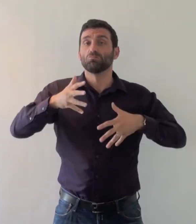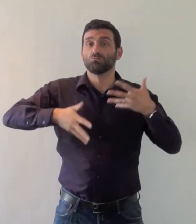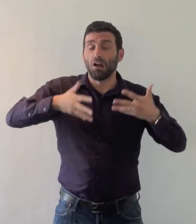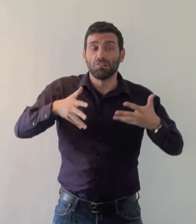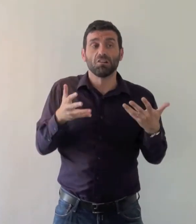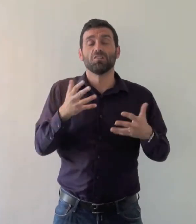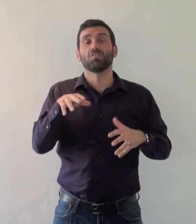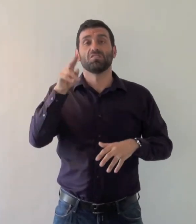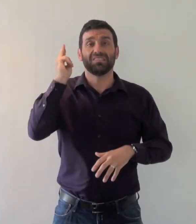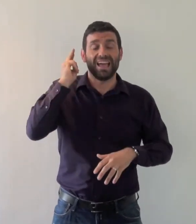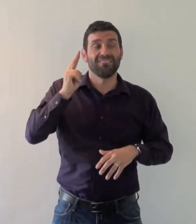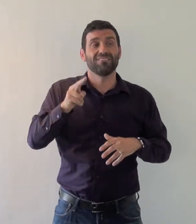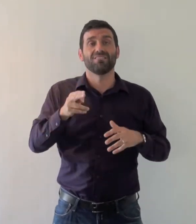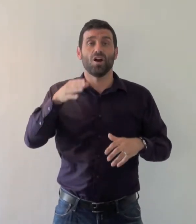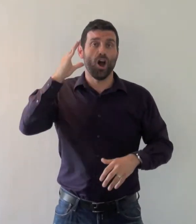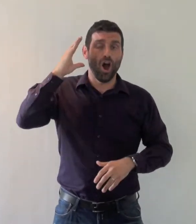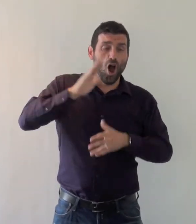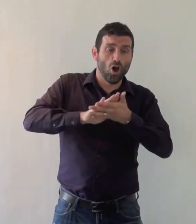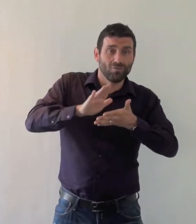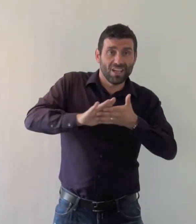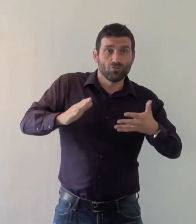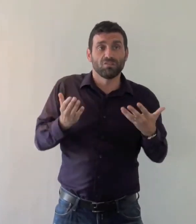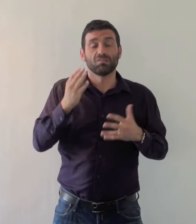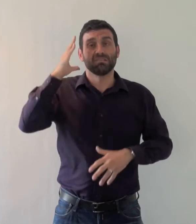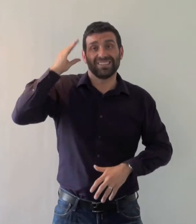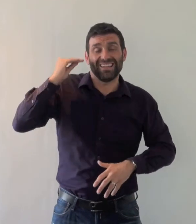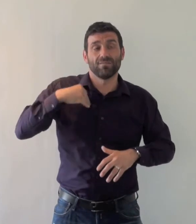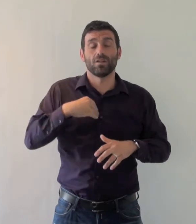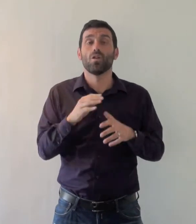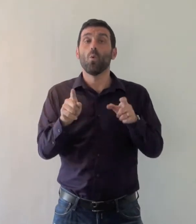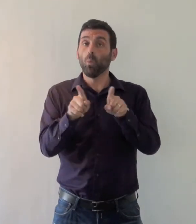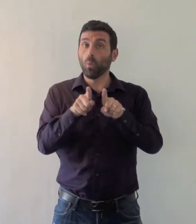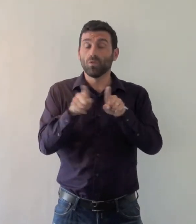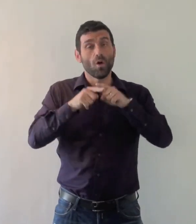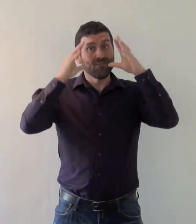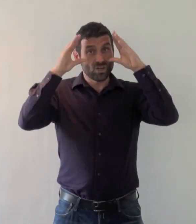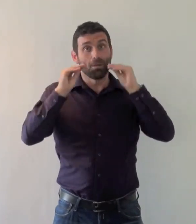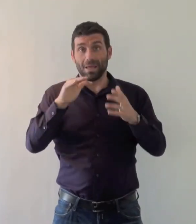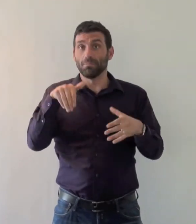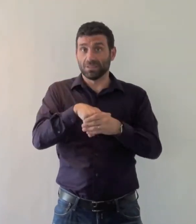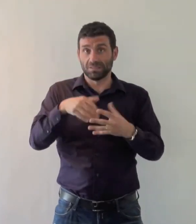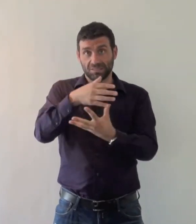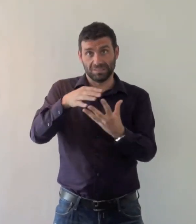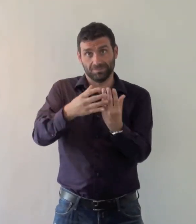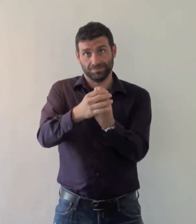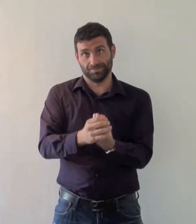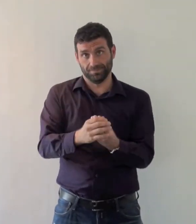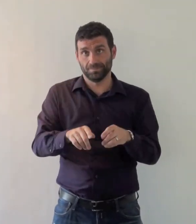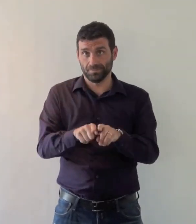who are deaf, including BSL users, the hard of hearing, deafened and deaf-blind people, and also people with visual